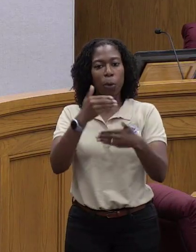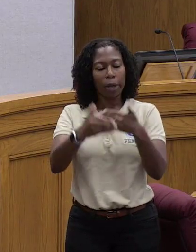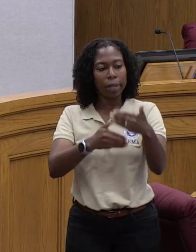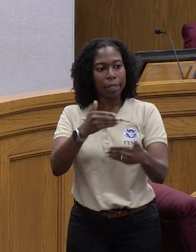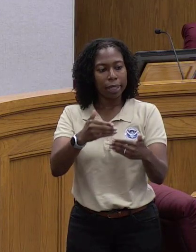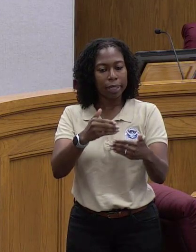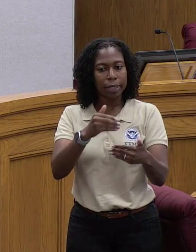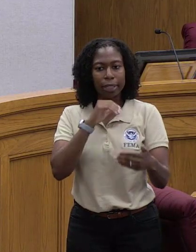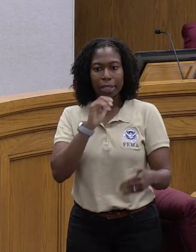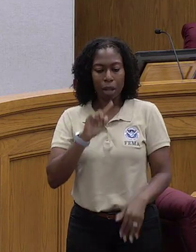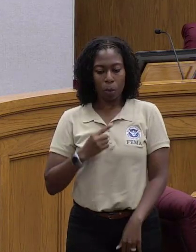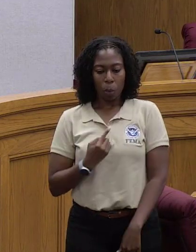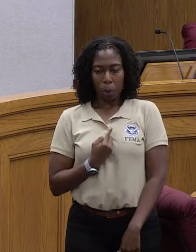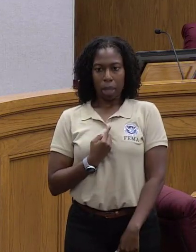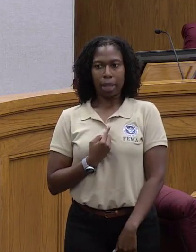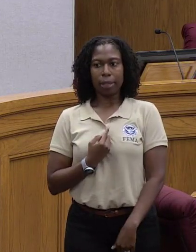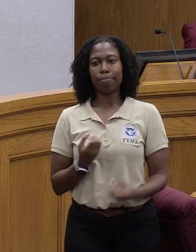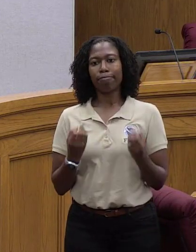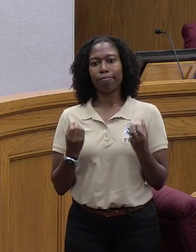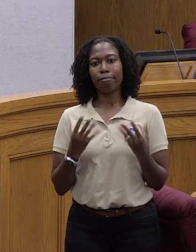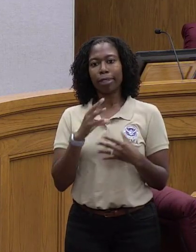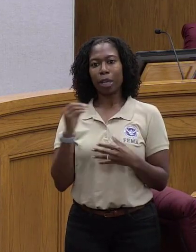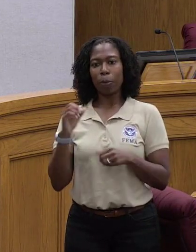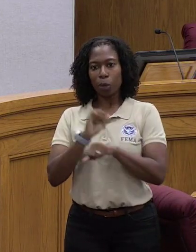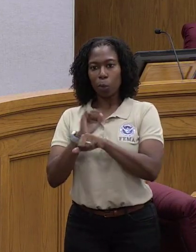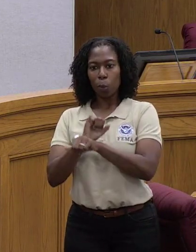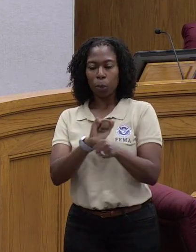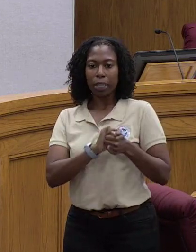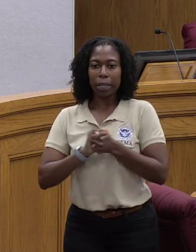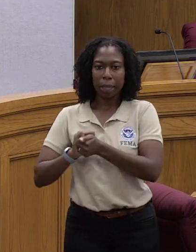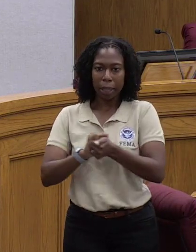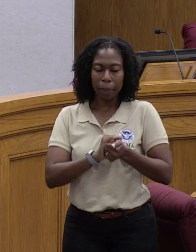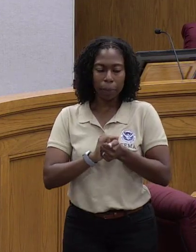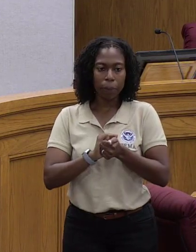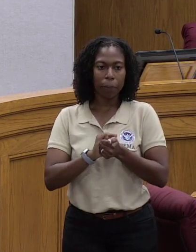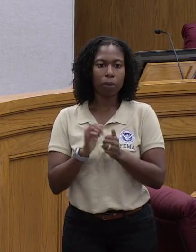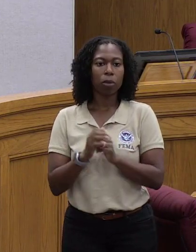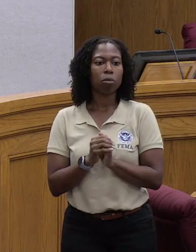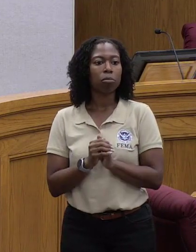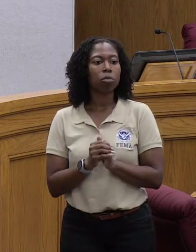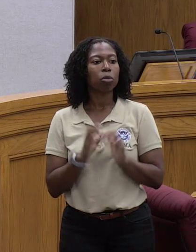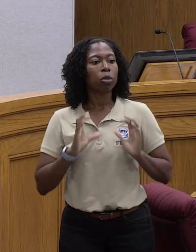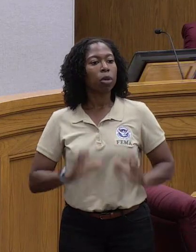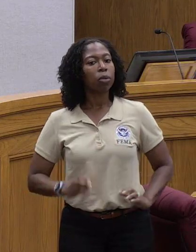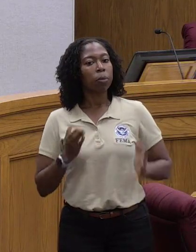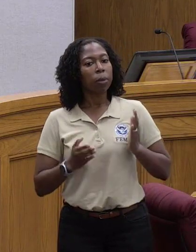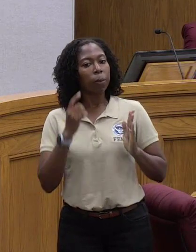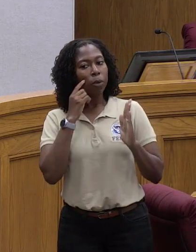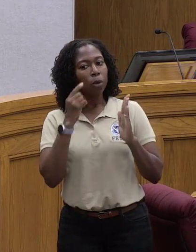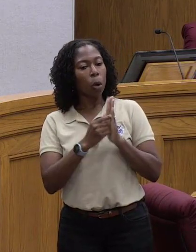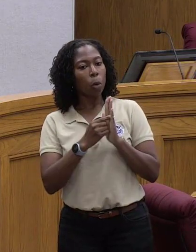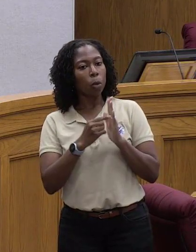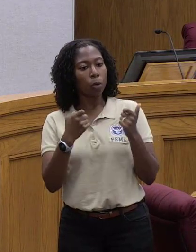interdependencies, customer may experience lag time between when power is restored and when Suddenlink services are restored.